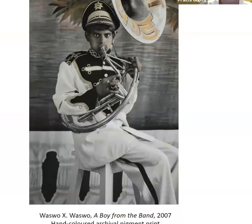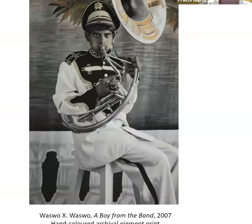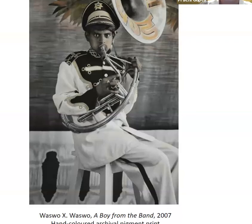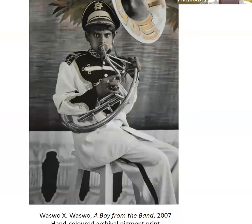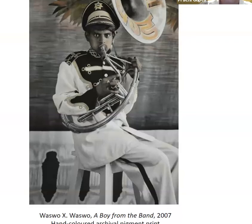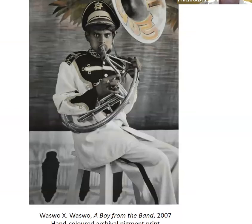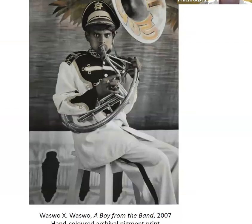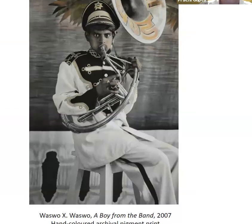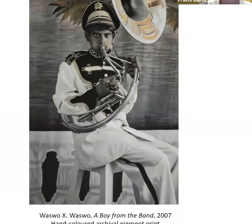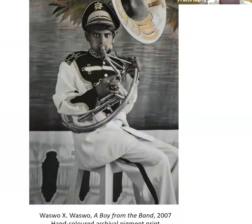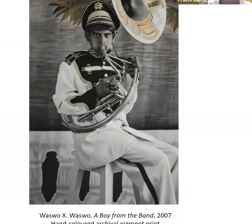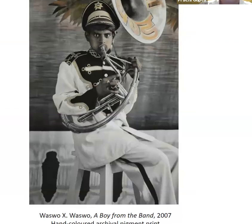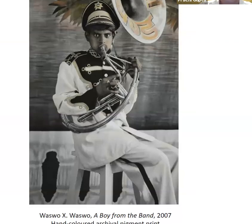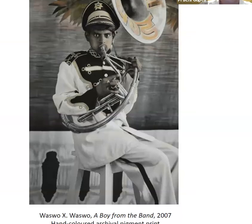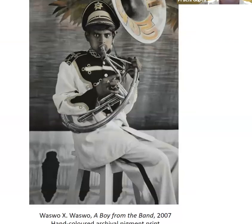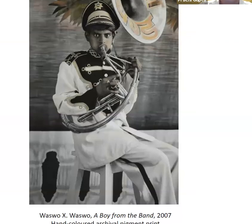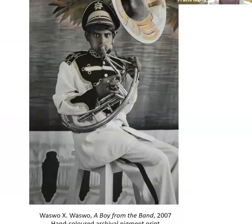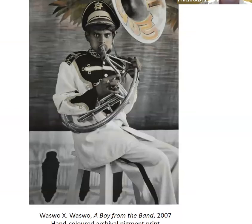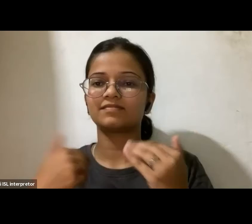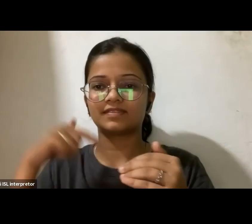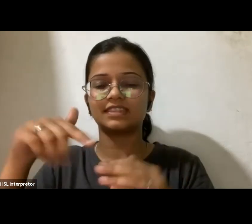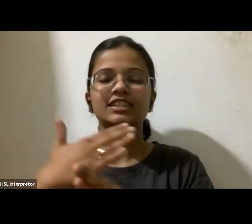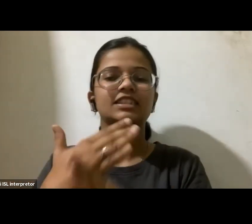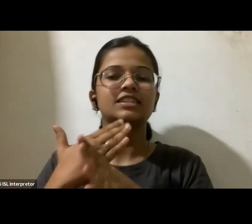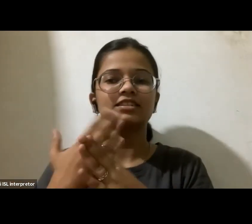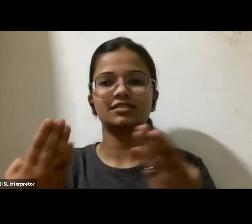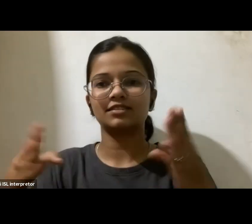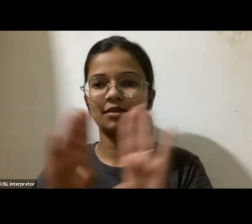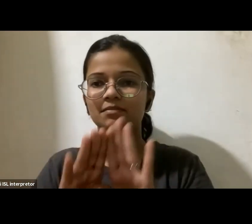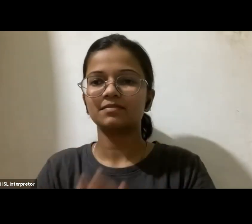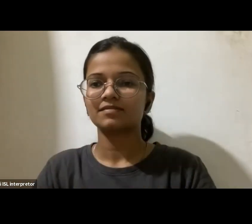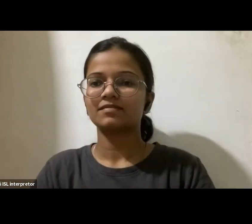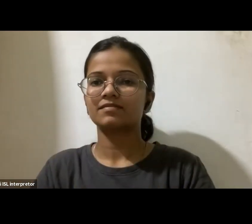Um, yeah, I'm now going to stop sharing my screen.